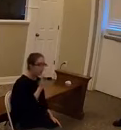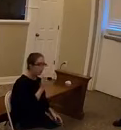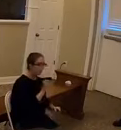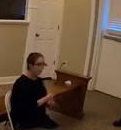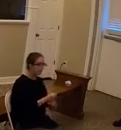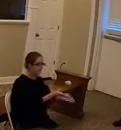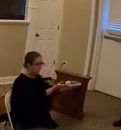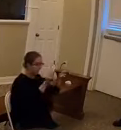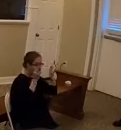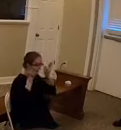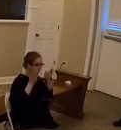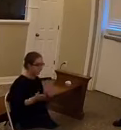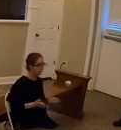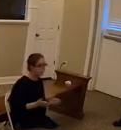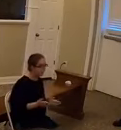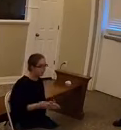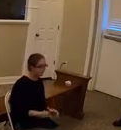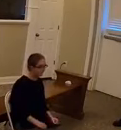made heirs